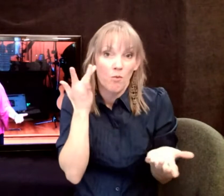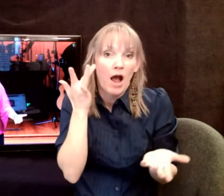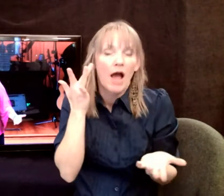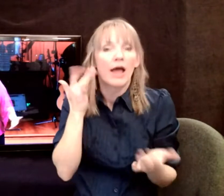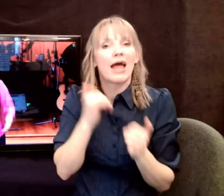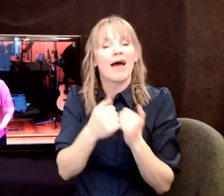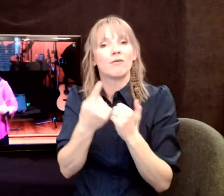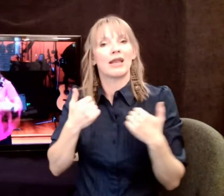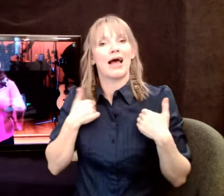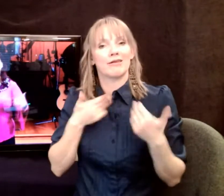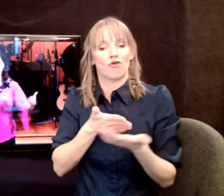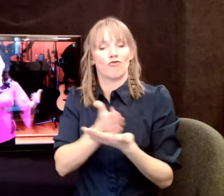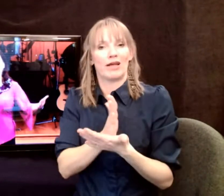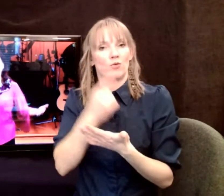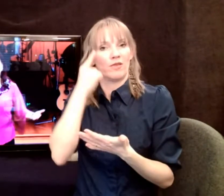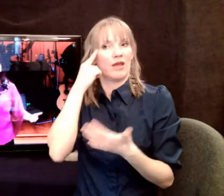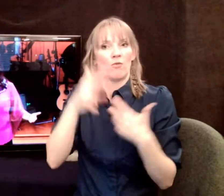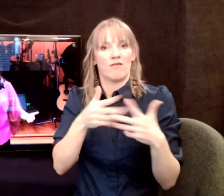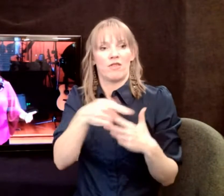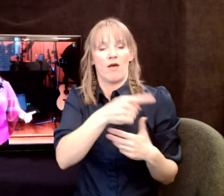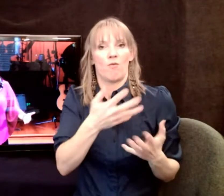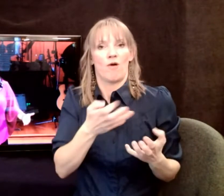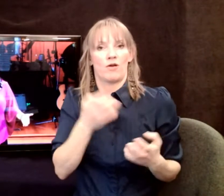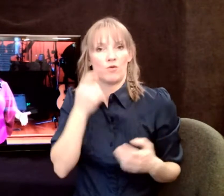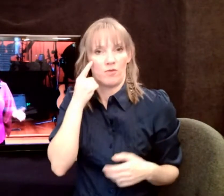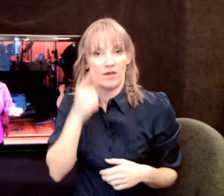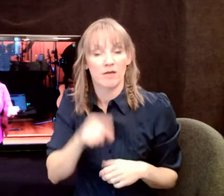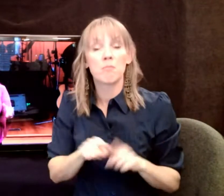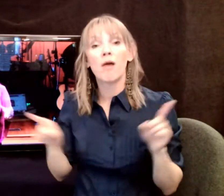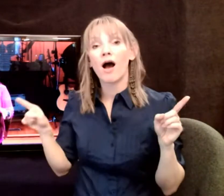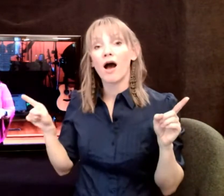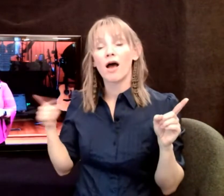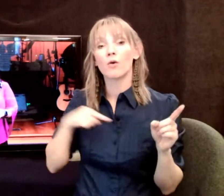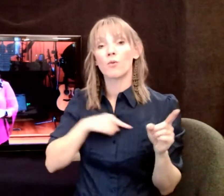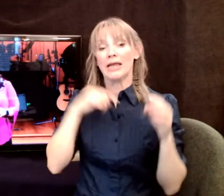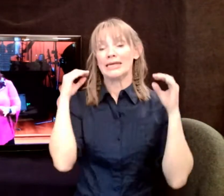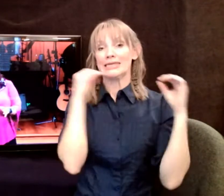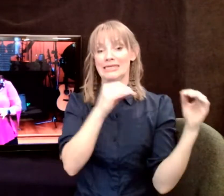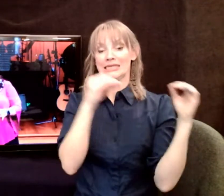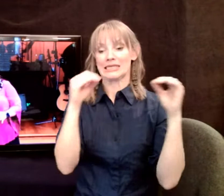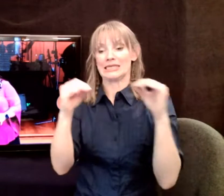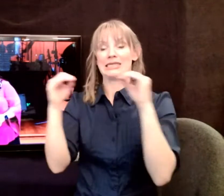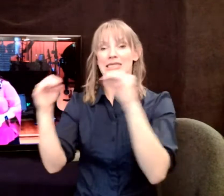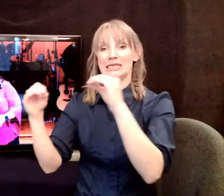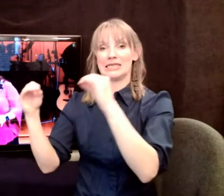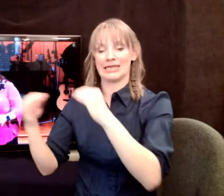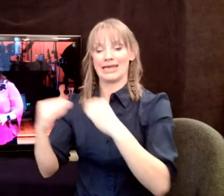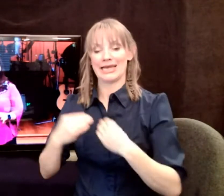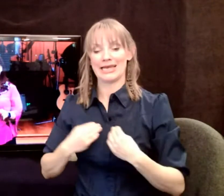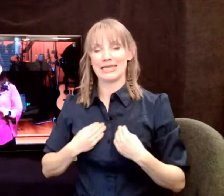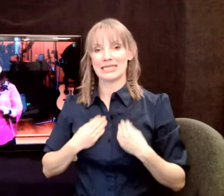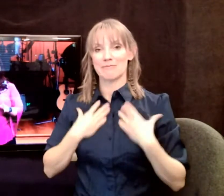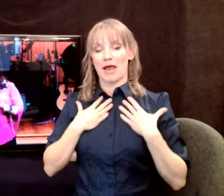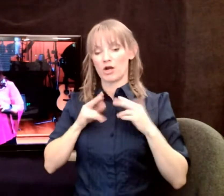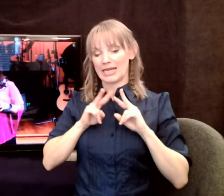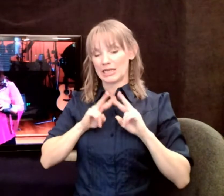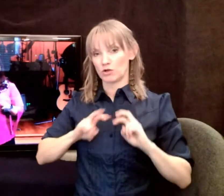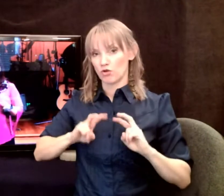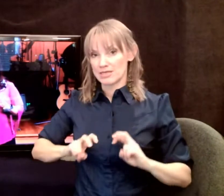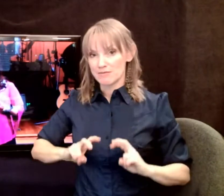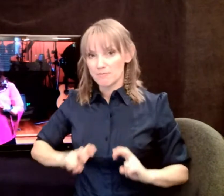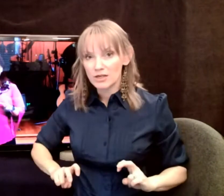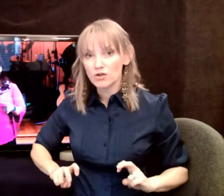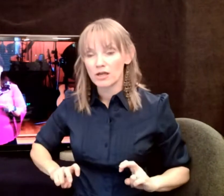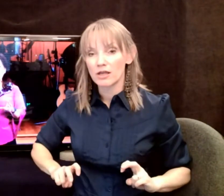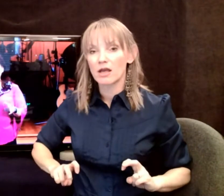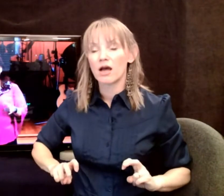right to freely think what they want to think. But we teach people through inspired introspection to